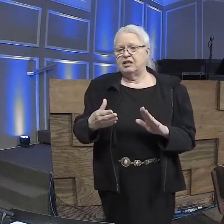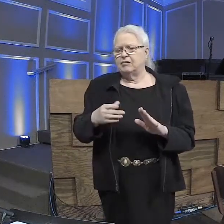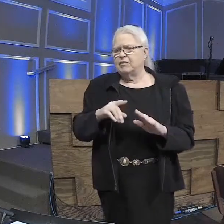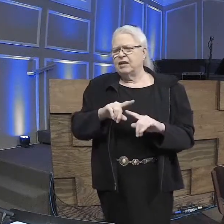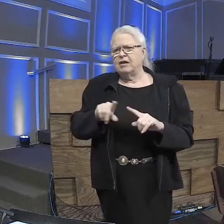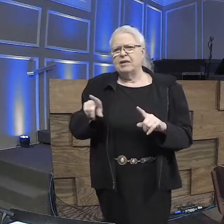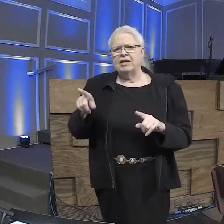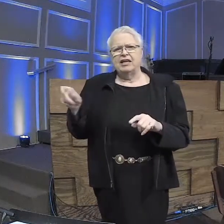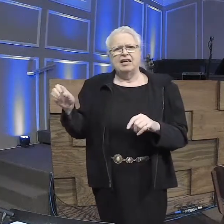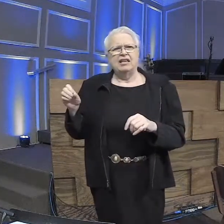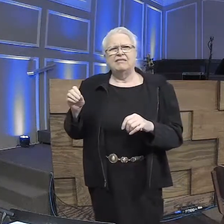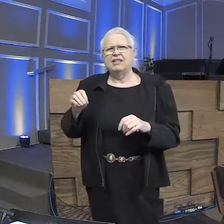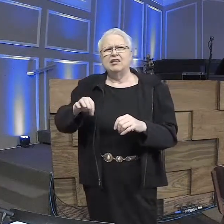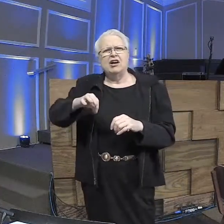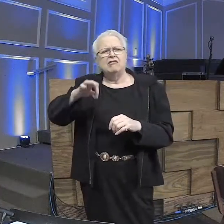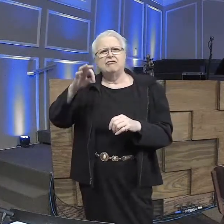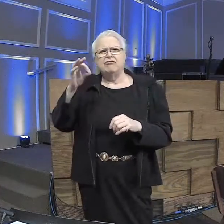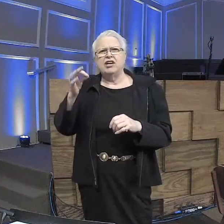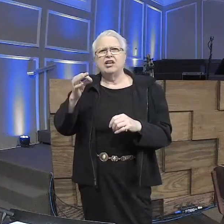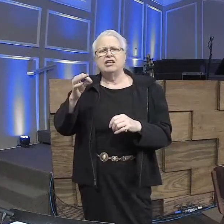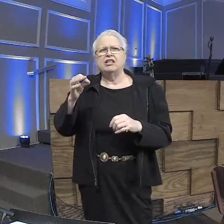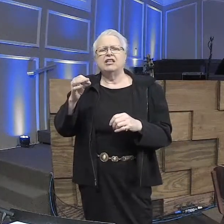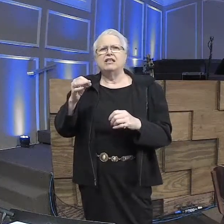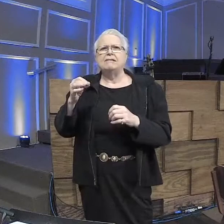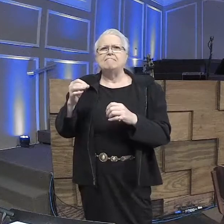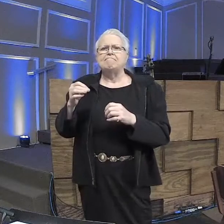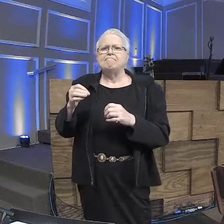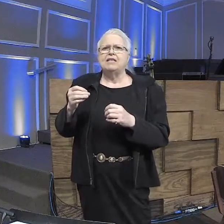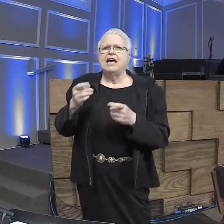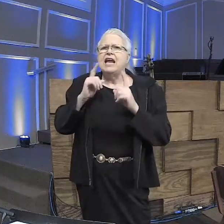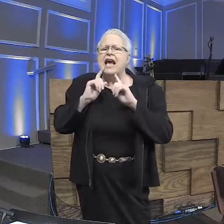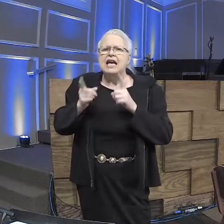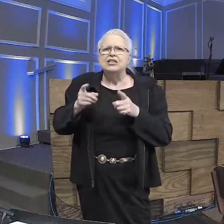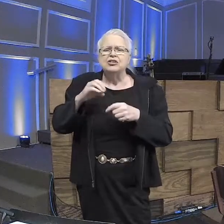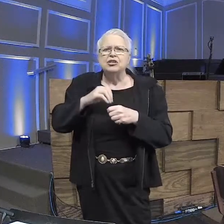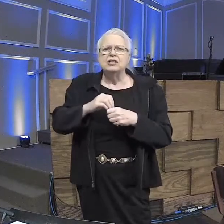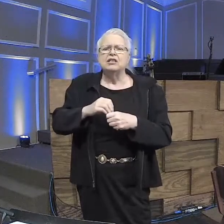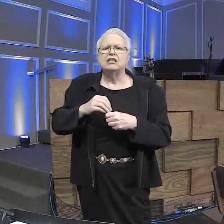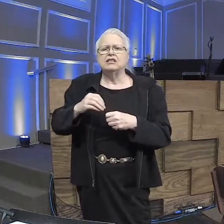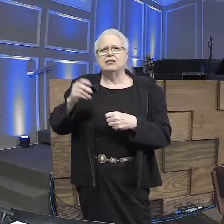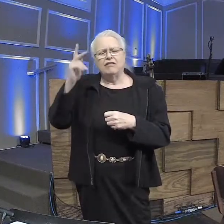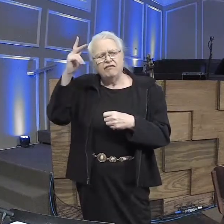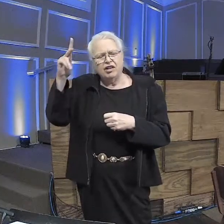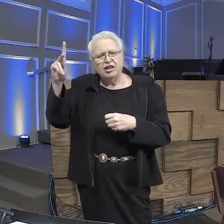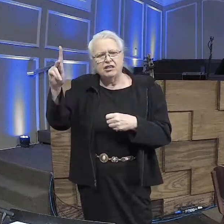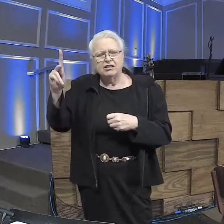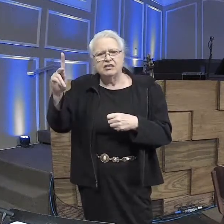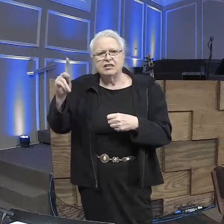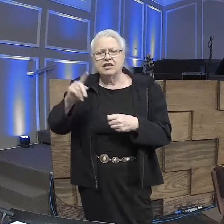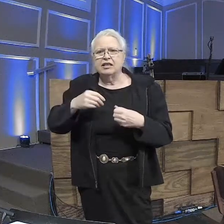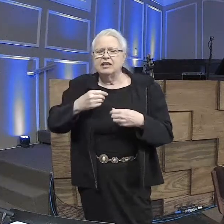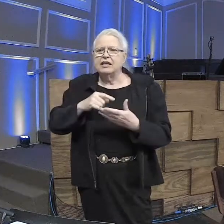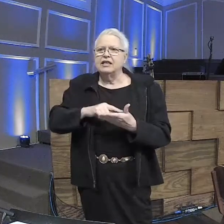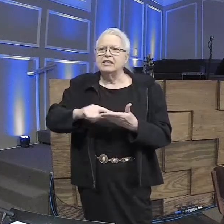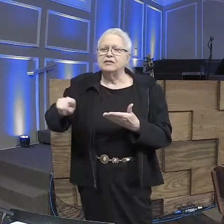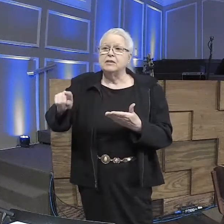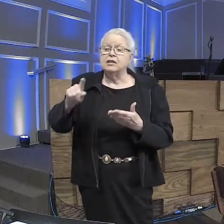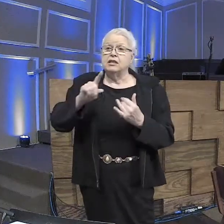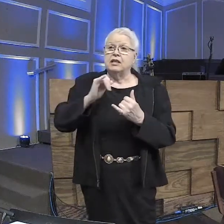his atheistic philosophy. And can I tell you, tragically, he spent the last 11 years of his life